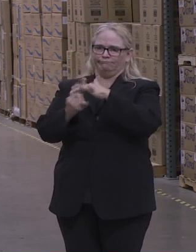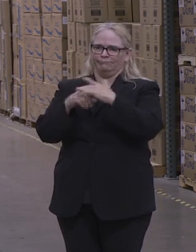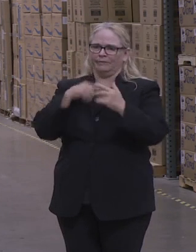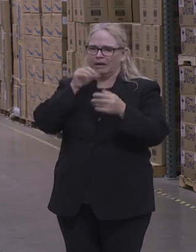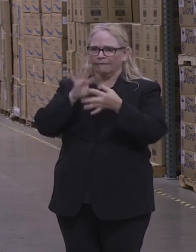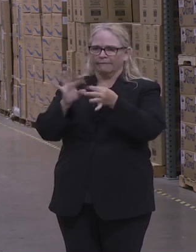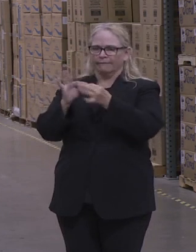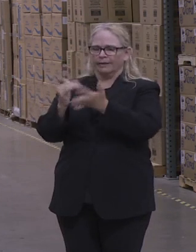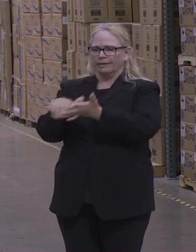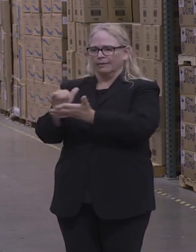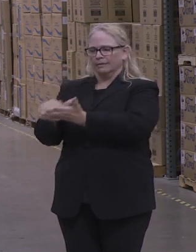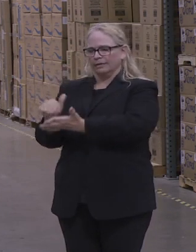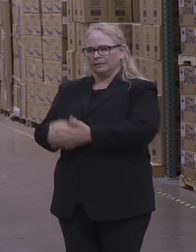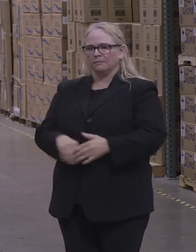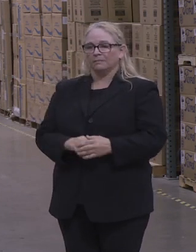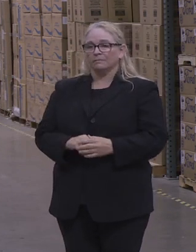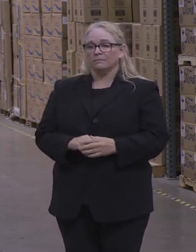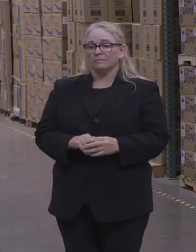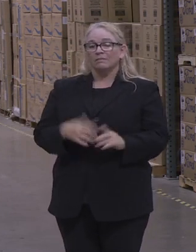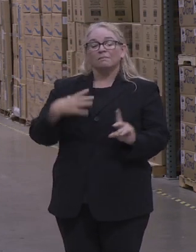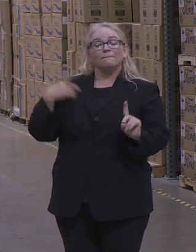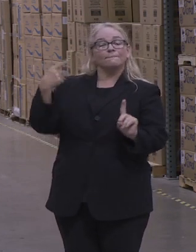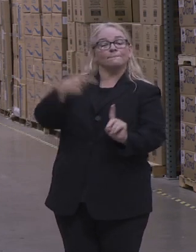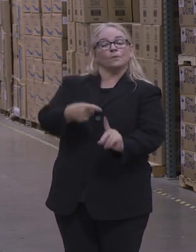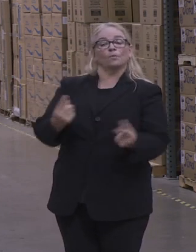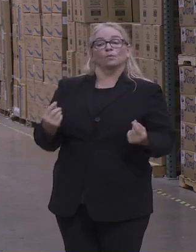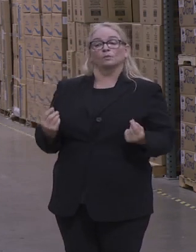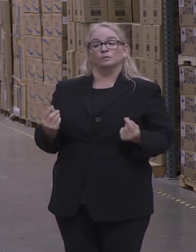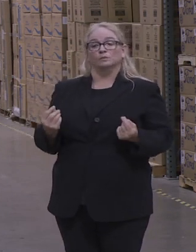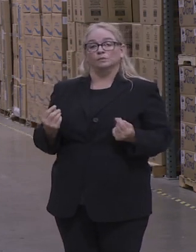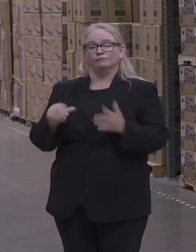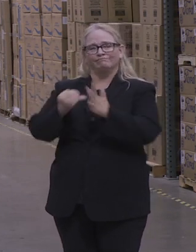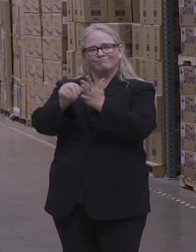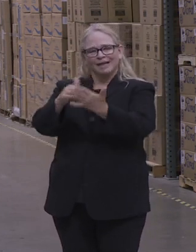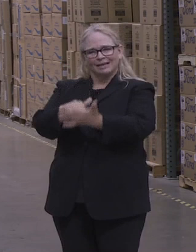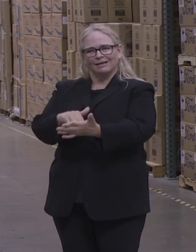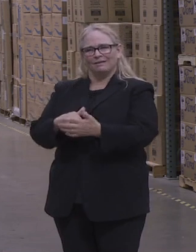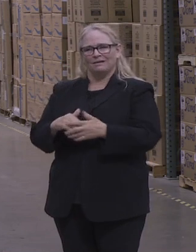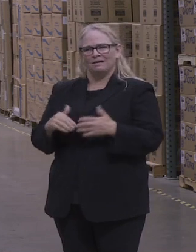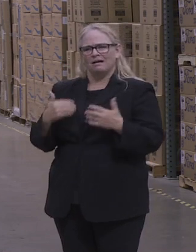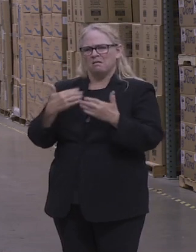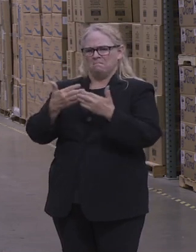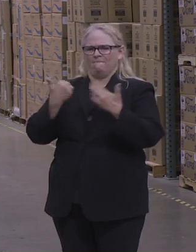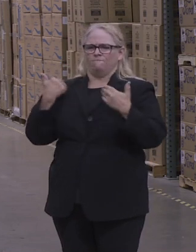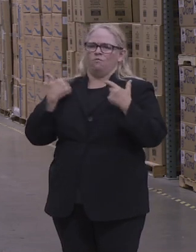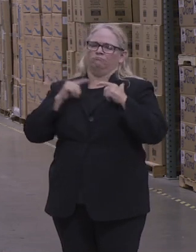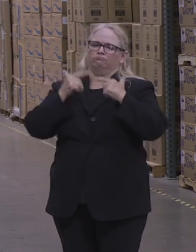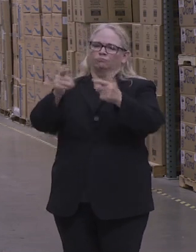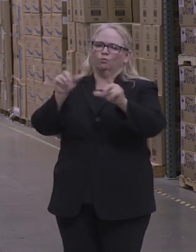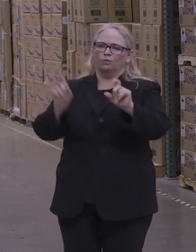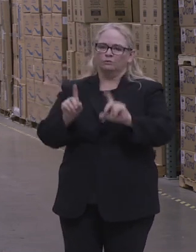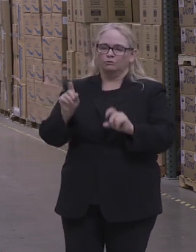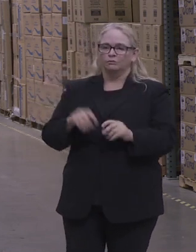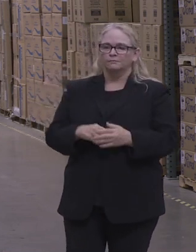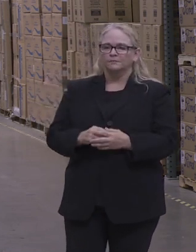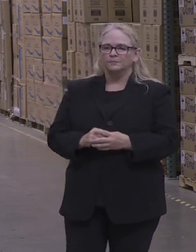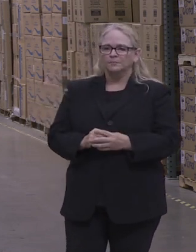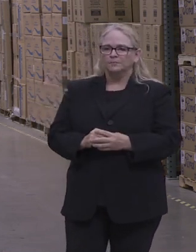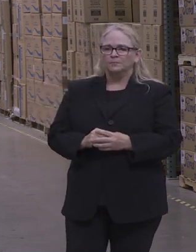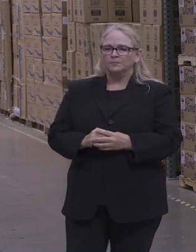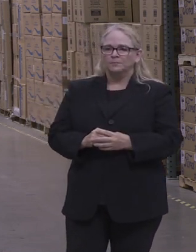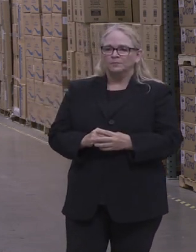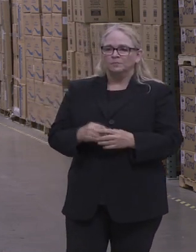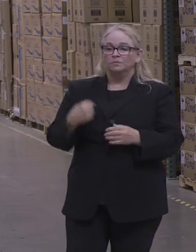this point clear. Before I open up to questions, let me make this abundantly clear. We were able to bend the